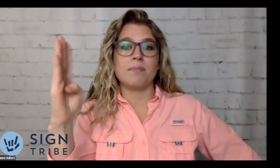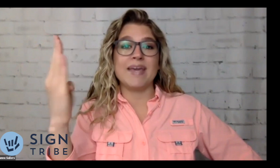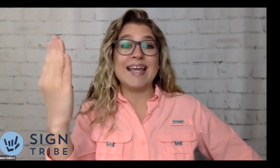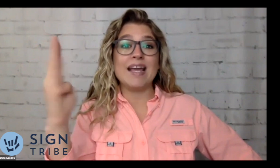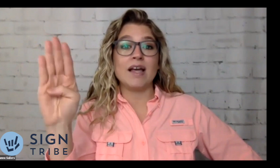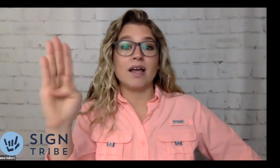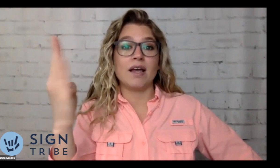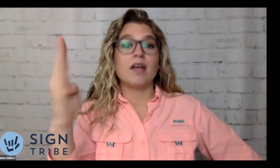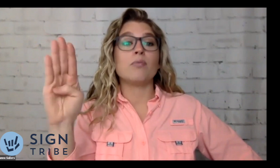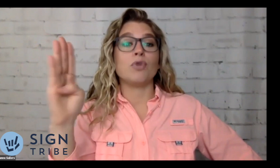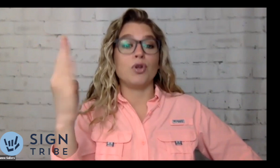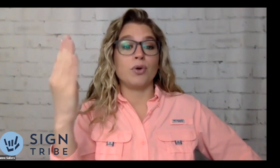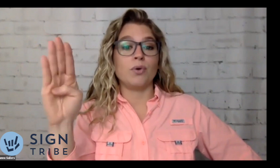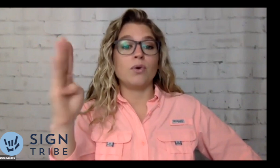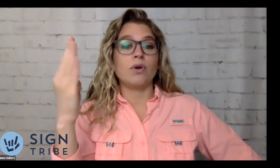B. Blue,